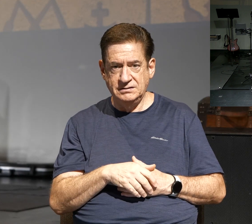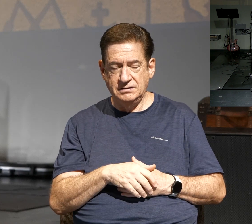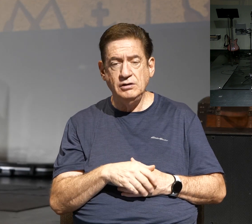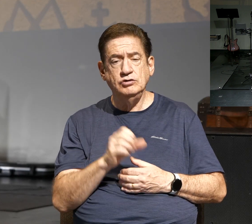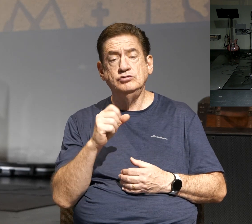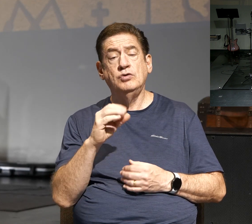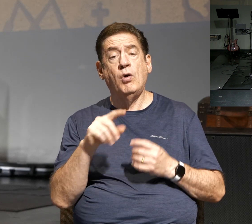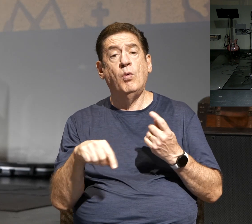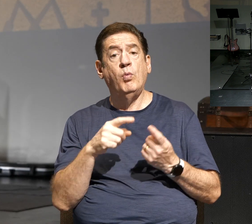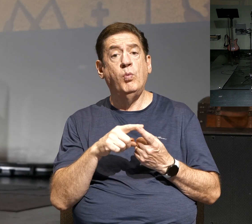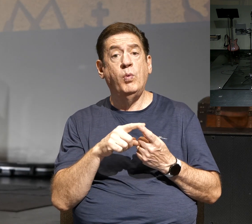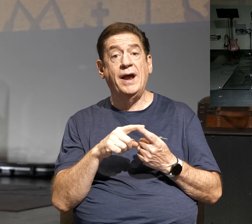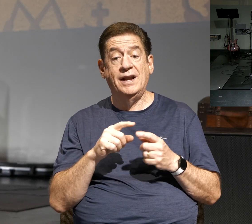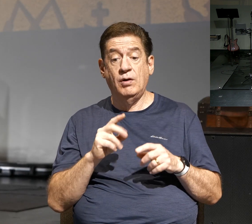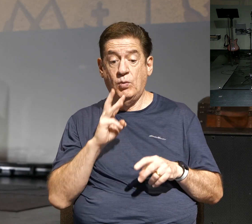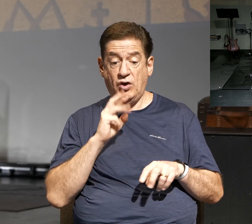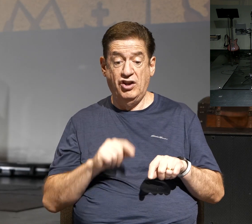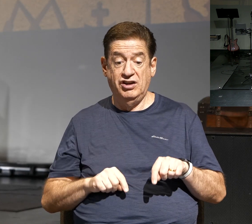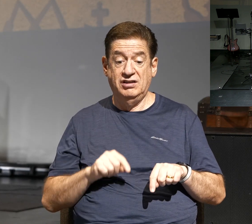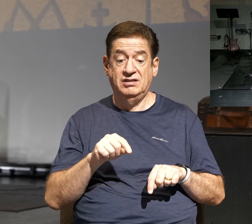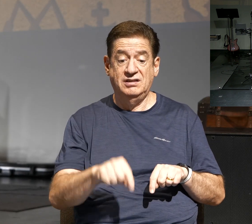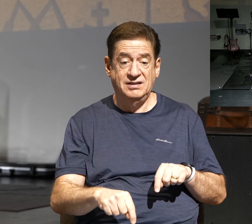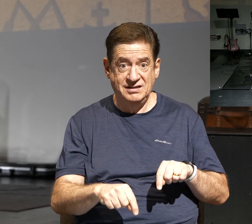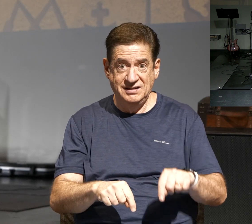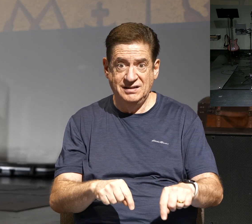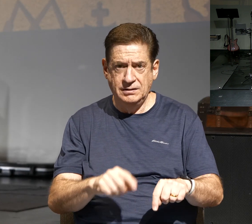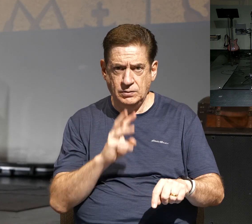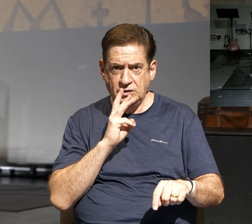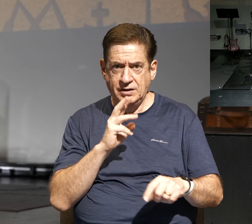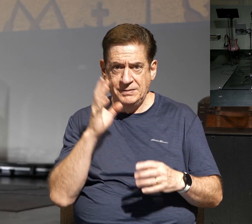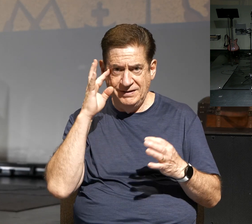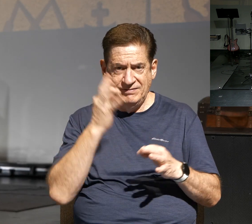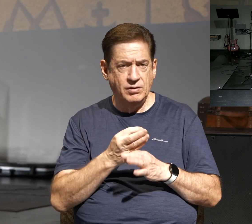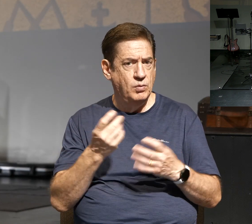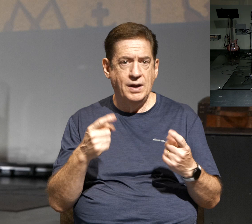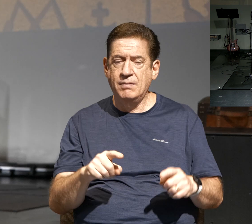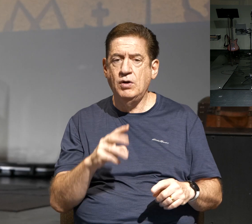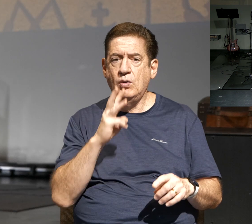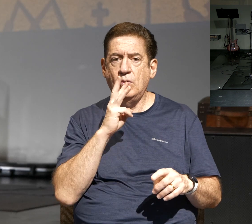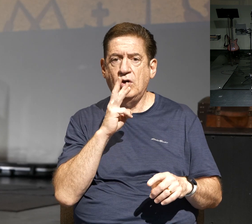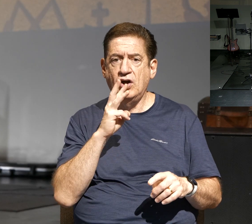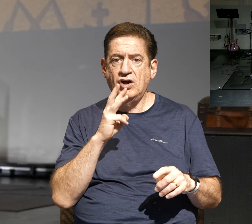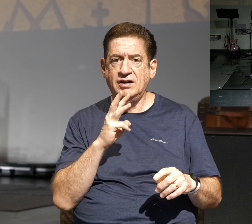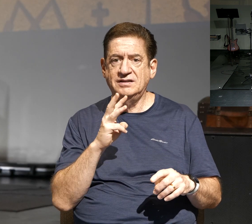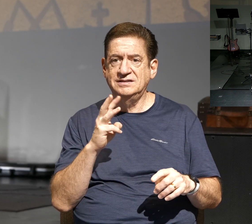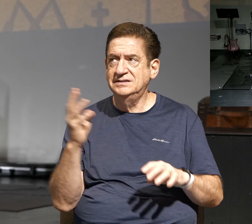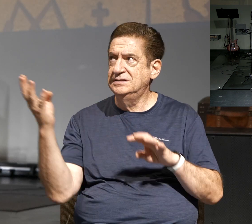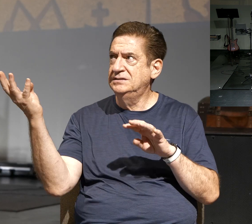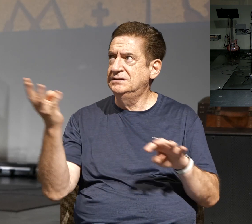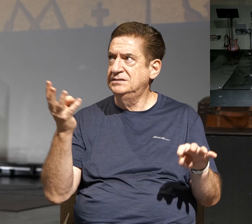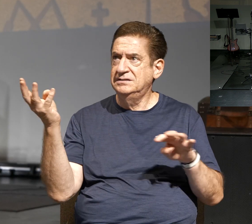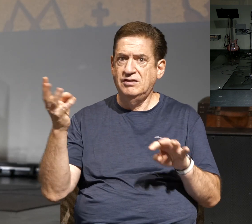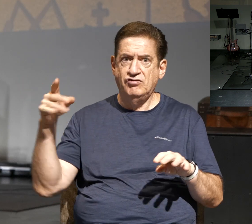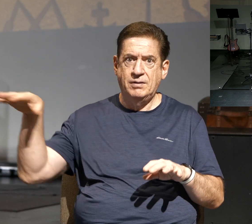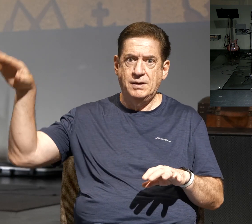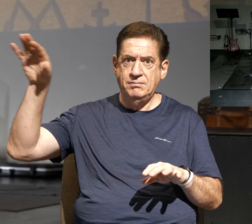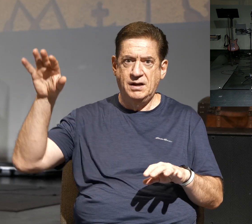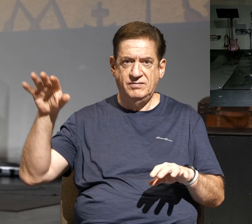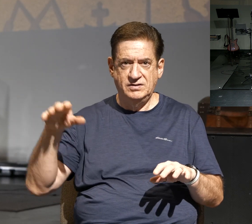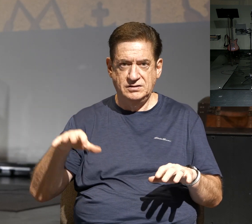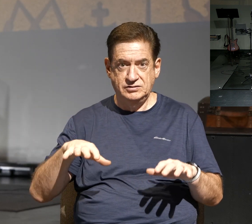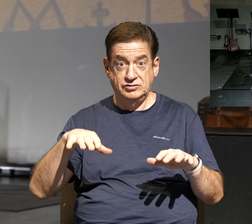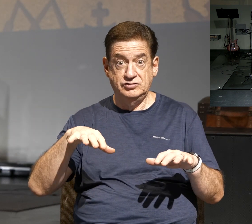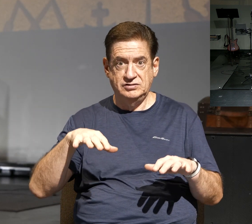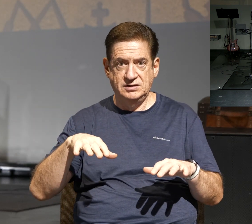So when they stop out into the water by faith, what happens? Look at verse 16. The waters coming down from above stood